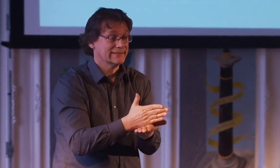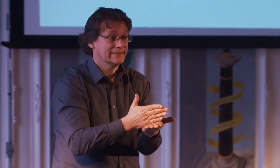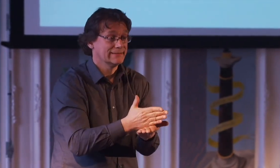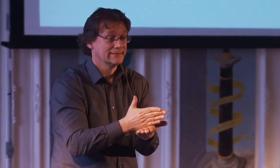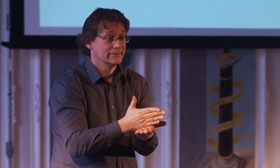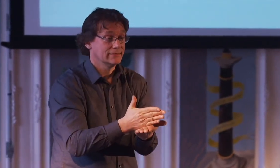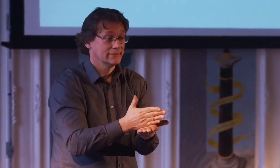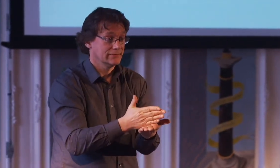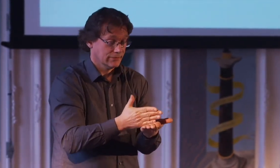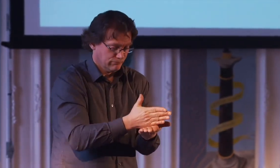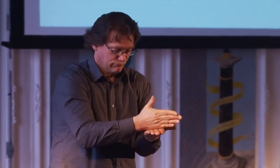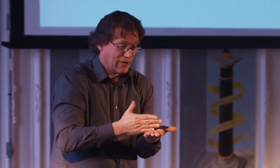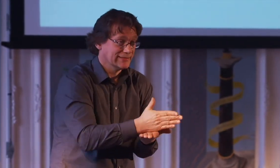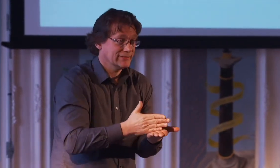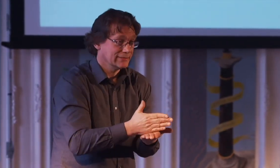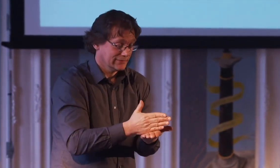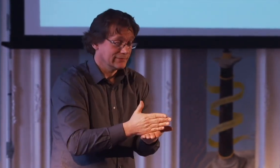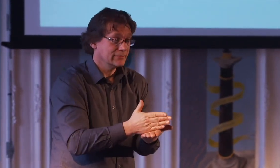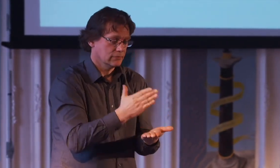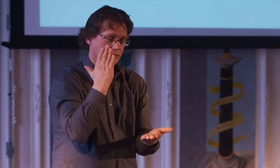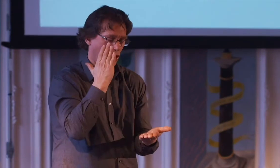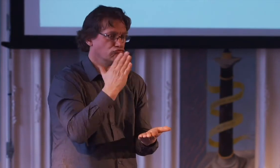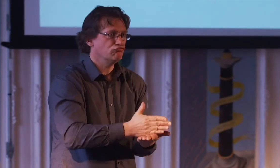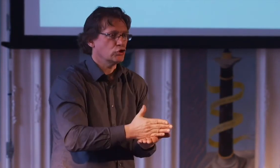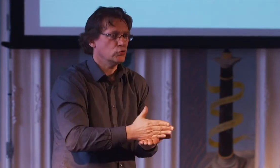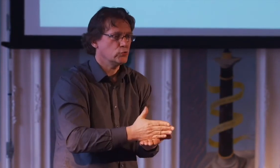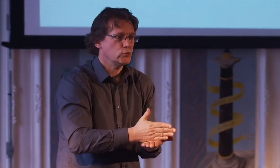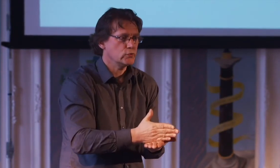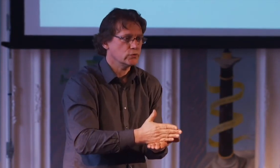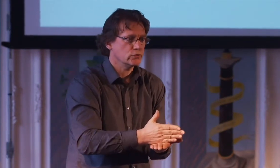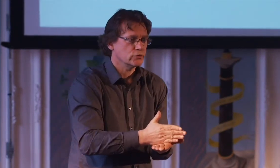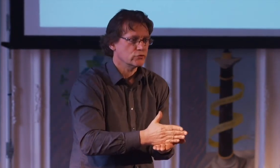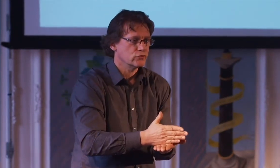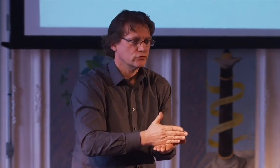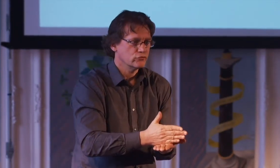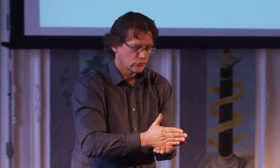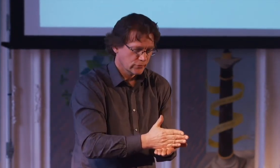Movement, this is the sign for bread. But if we change the movement, that's the sign for true.